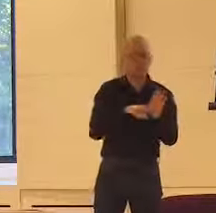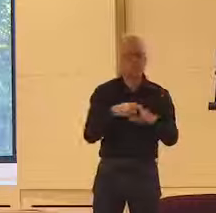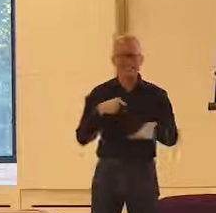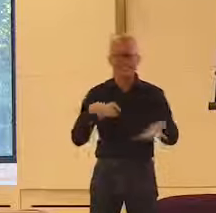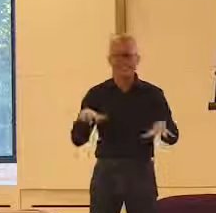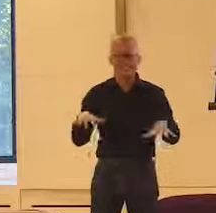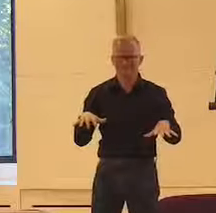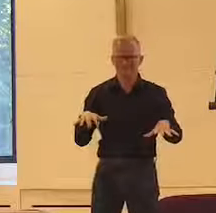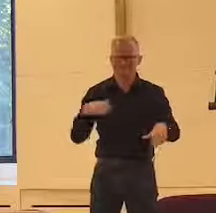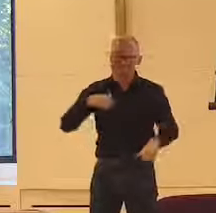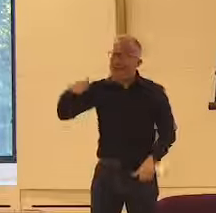Earlier this year,